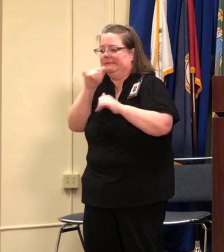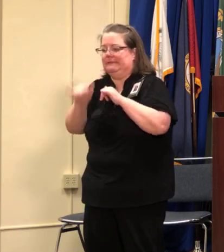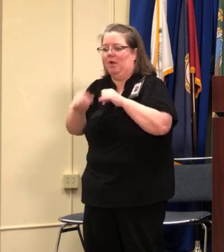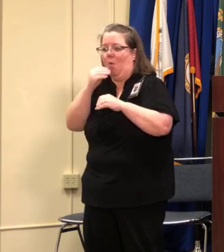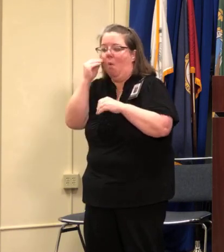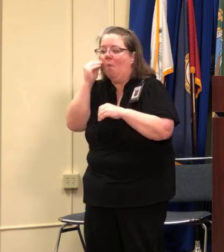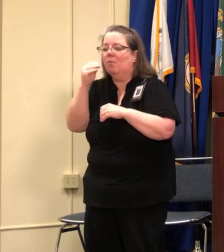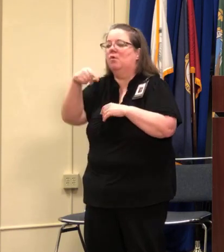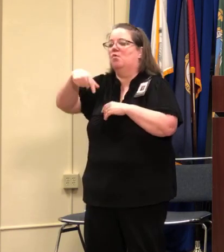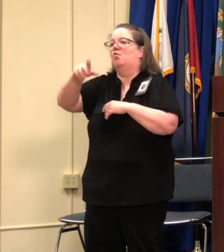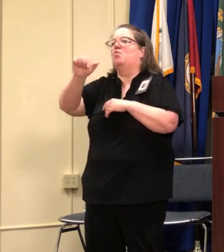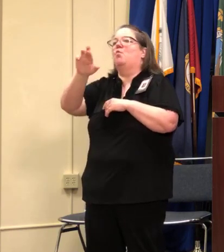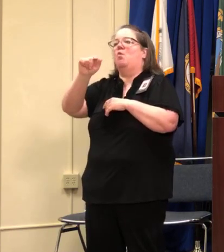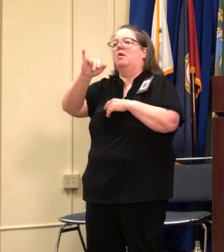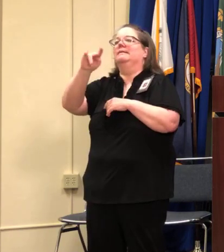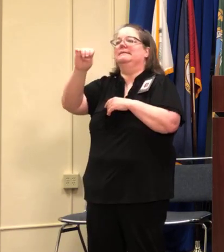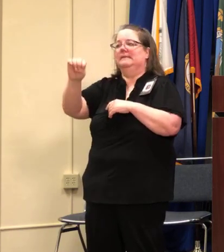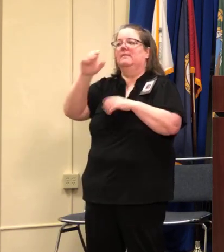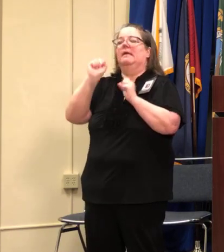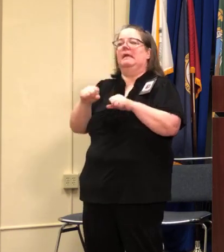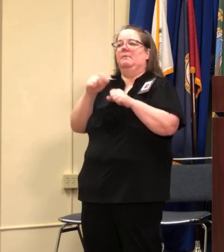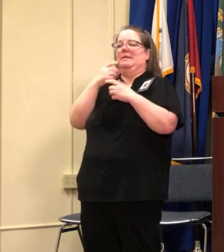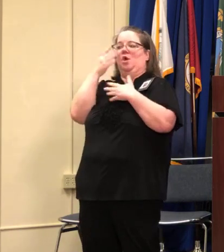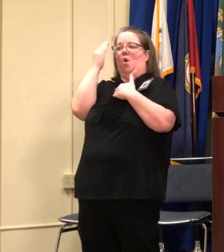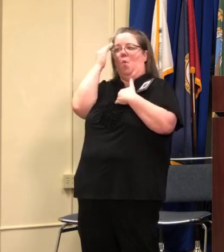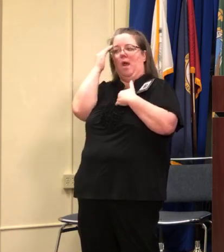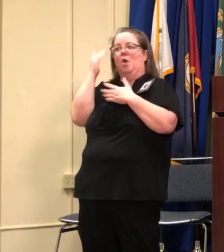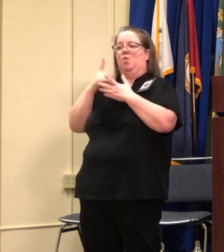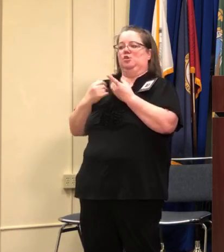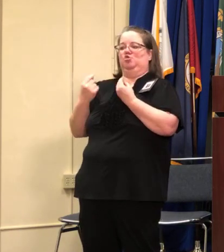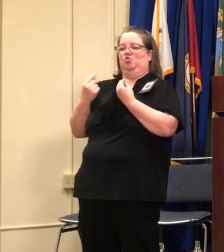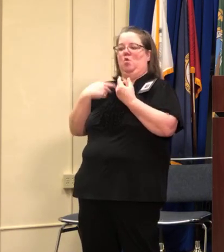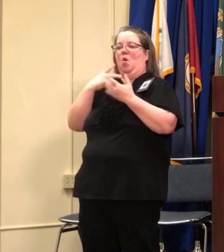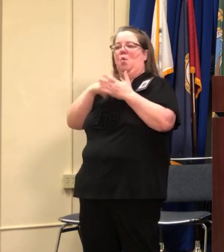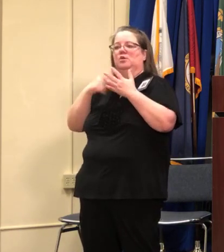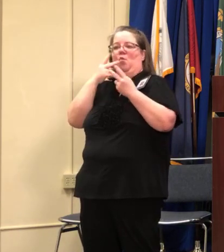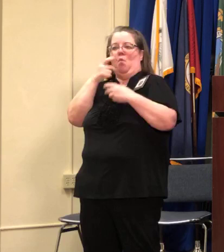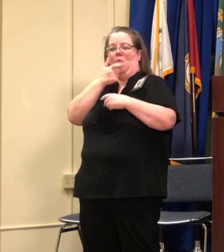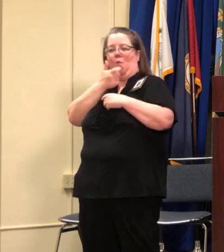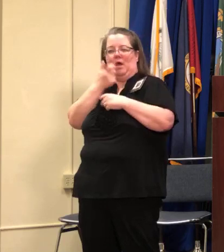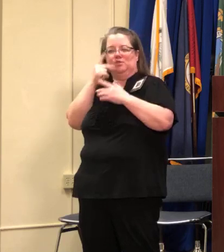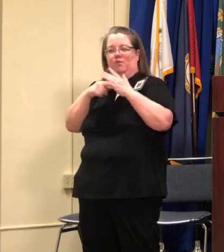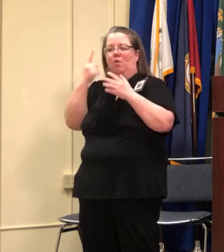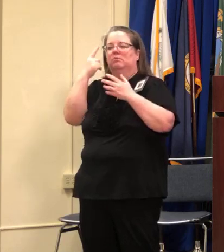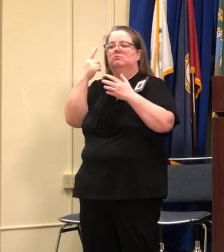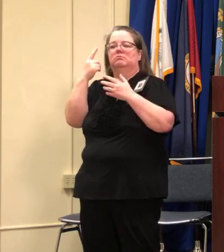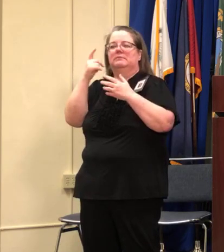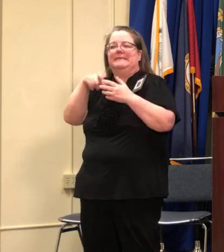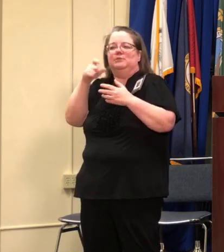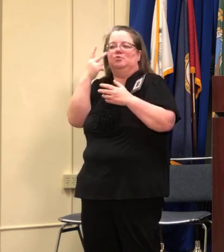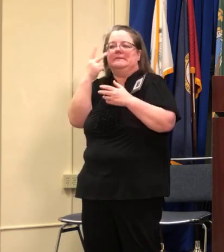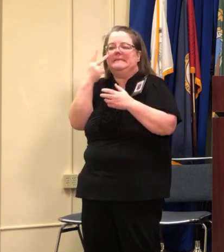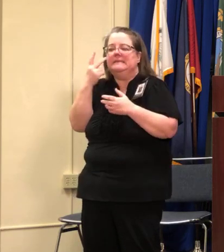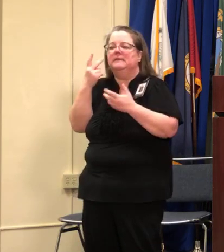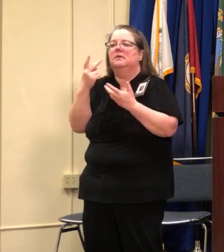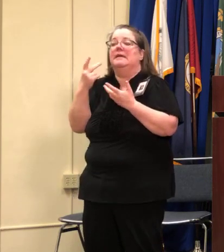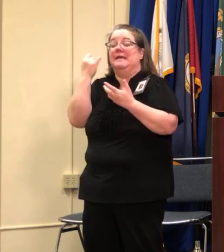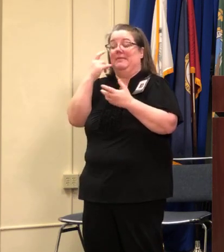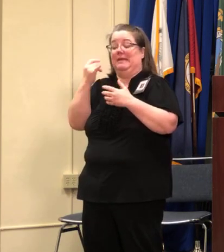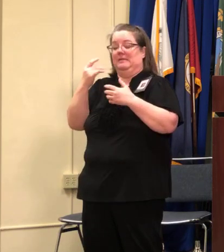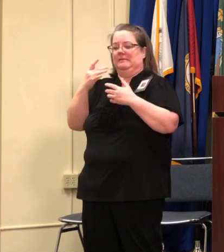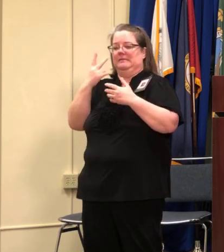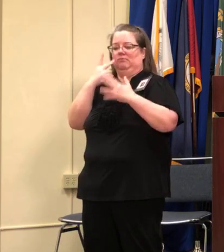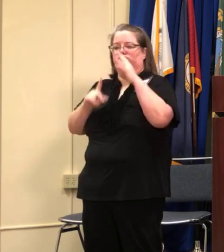aware of what they need to be looking for, but they're also aware of the need to stay home so that if they do begin